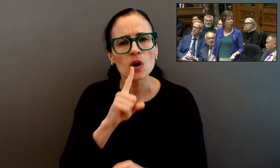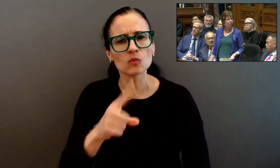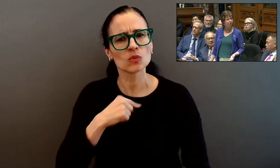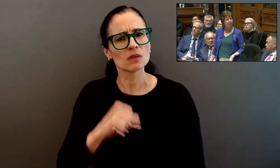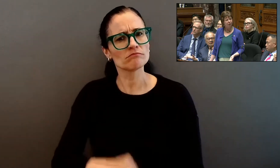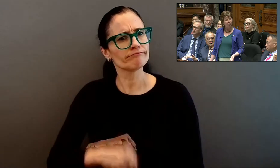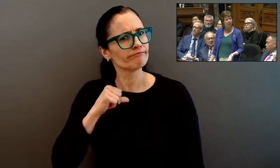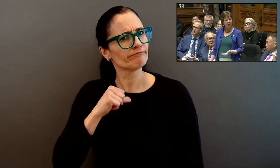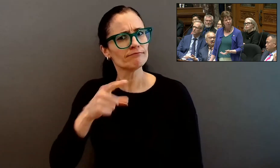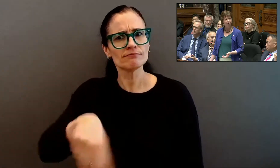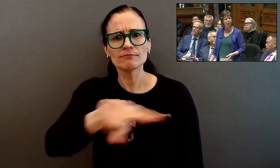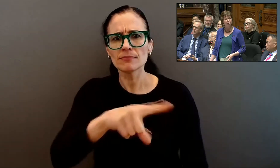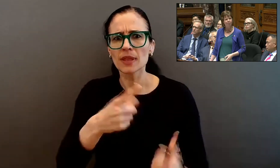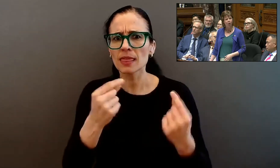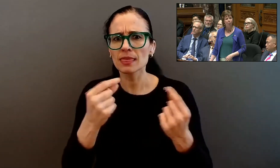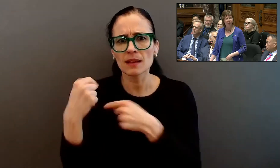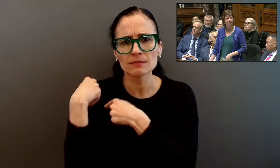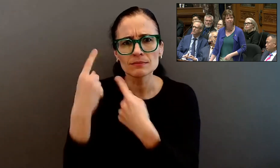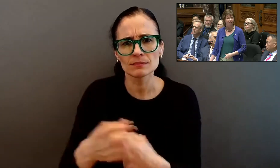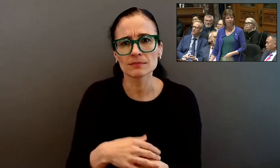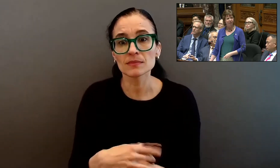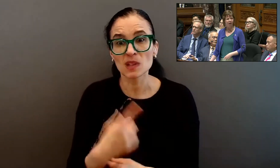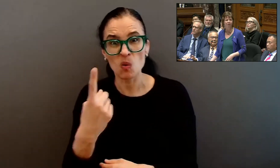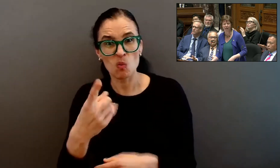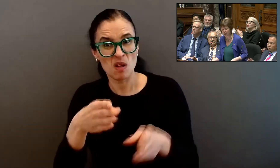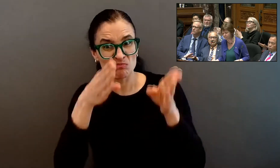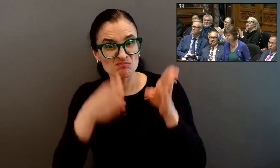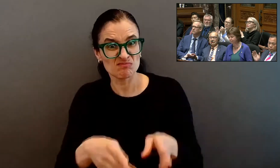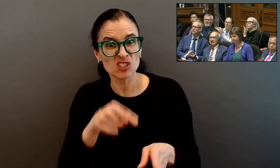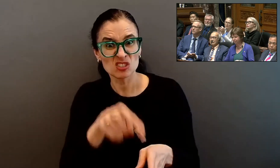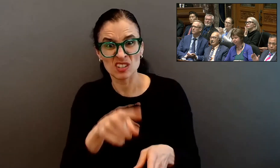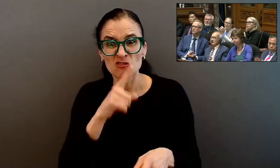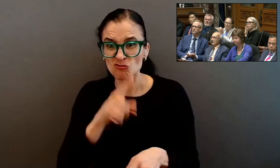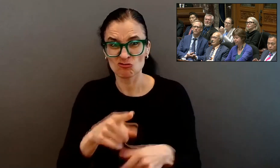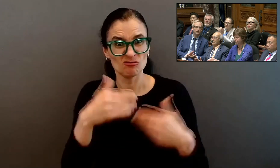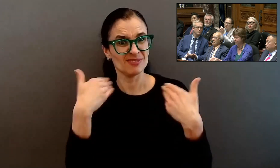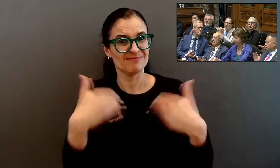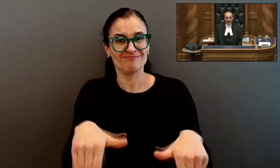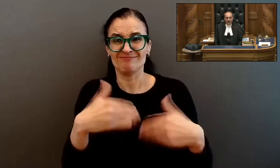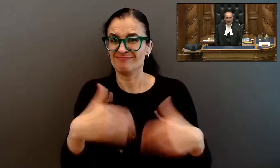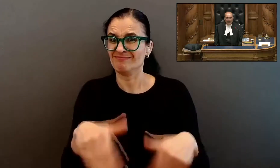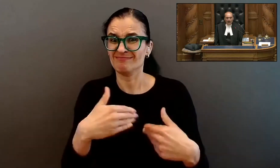much more work Thank for you, us to do, Minister. and I look forward to Michael Bryant's Thank you. advice on carrying that